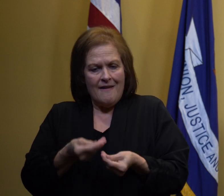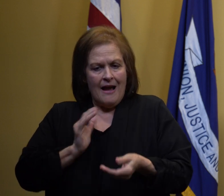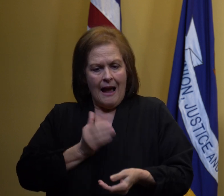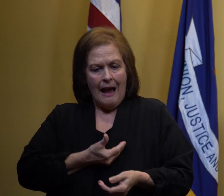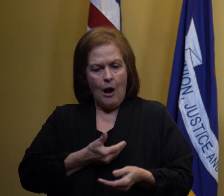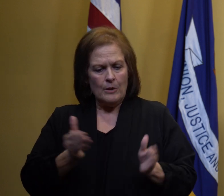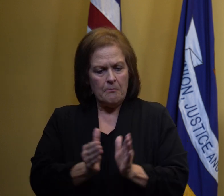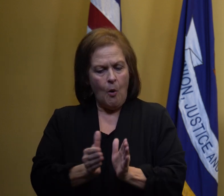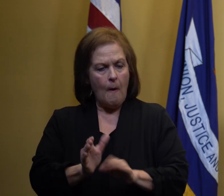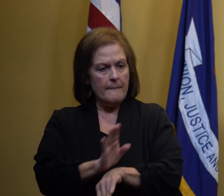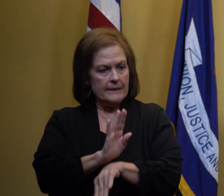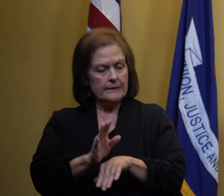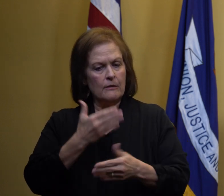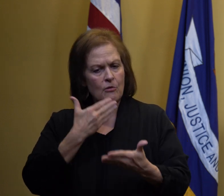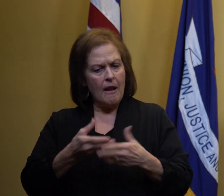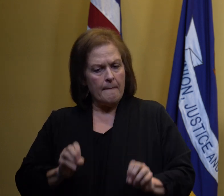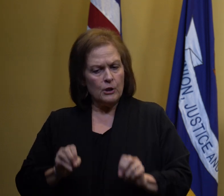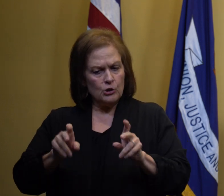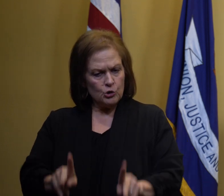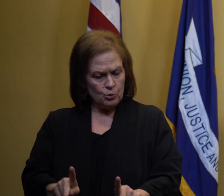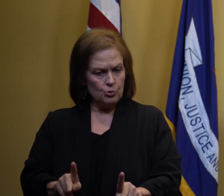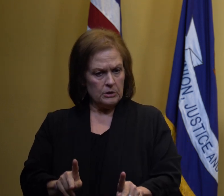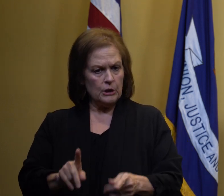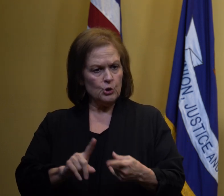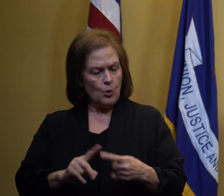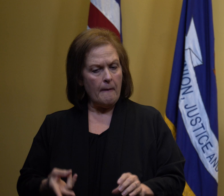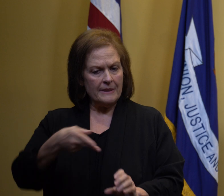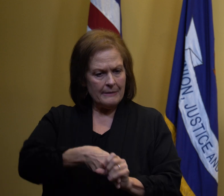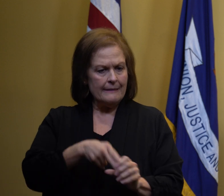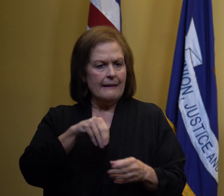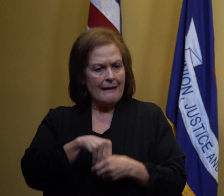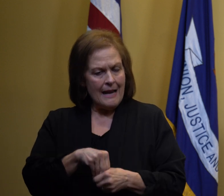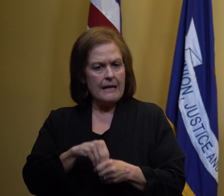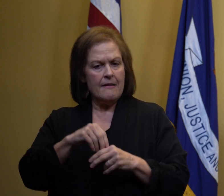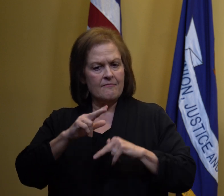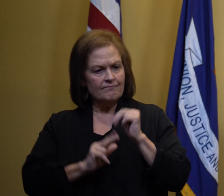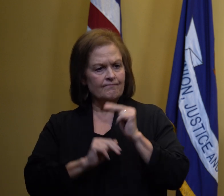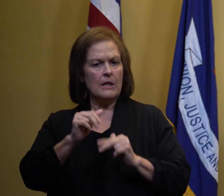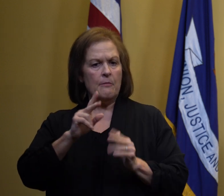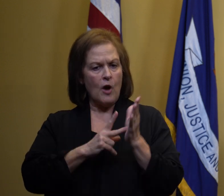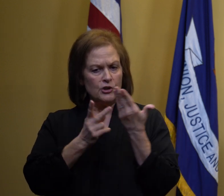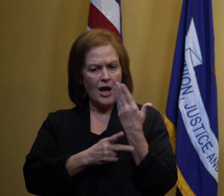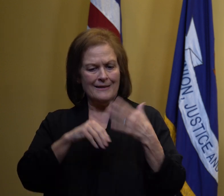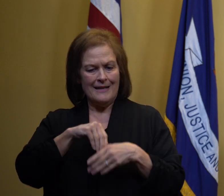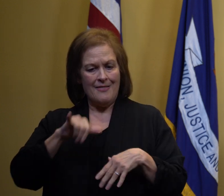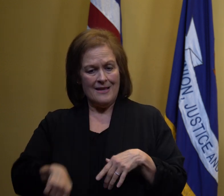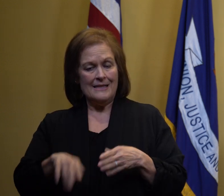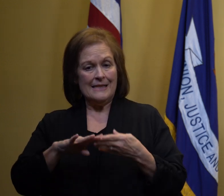our small businesses, a real opportunity and a shake to participate in the redevelopment of projects in this